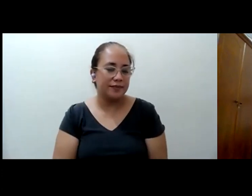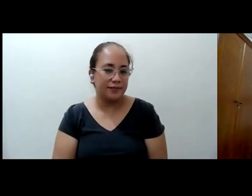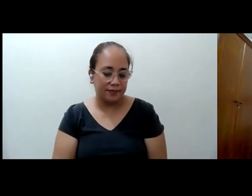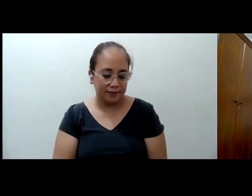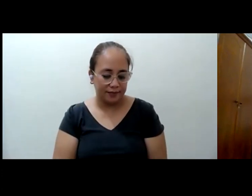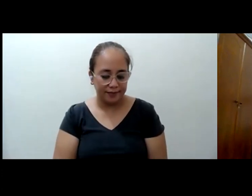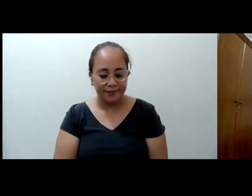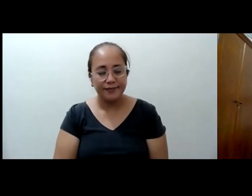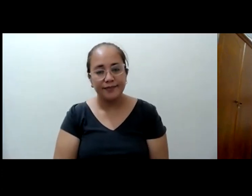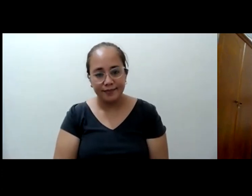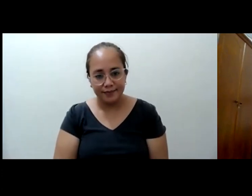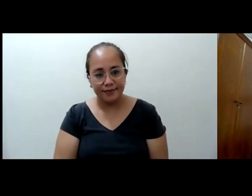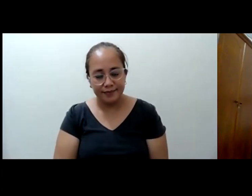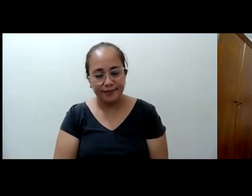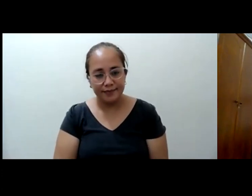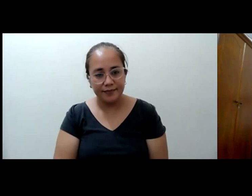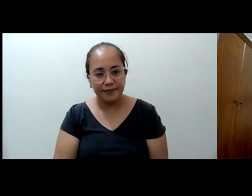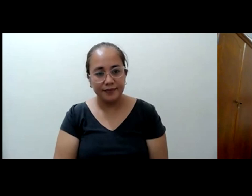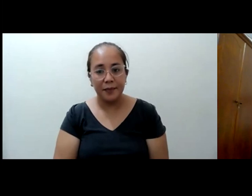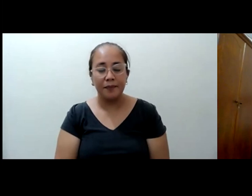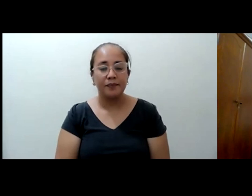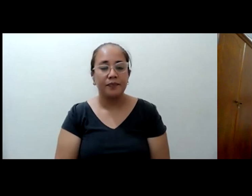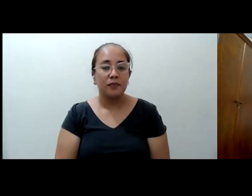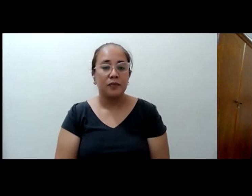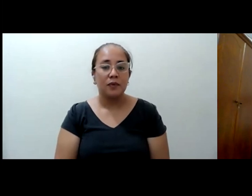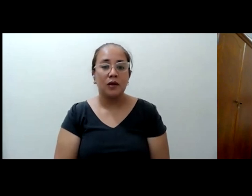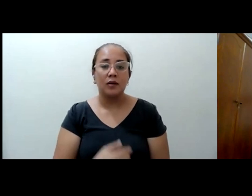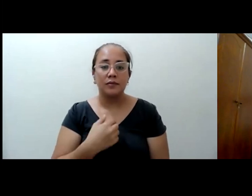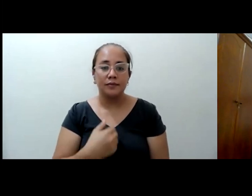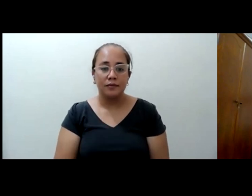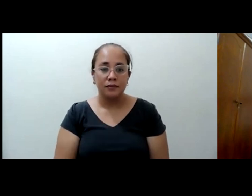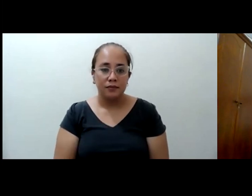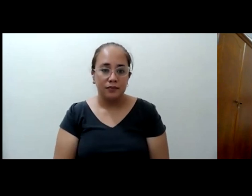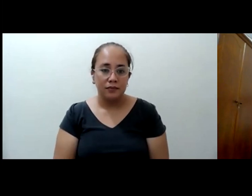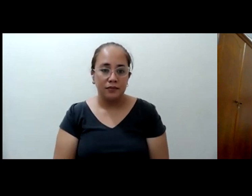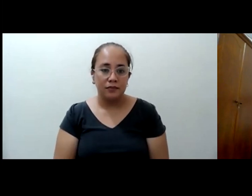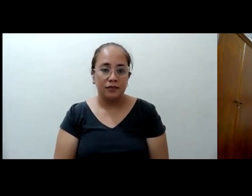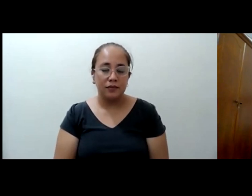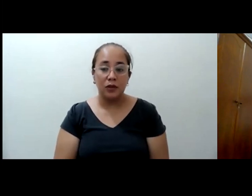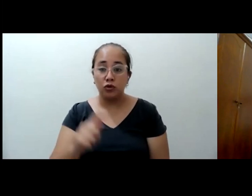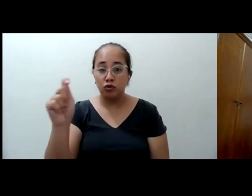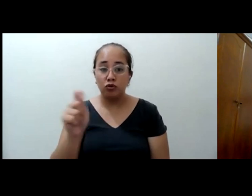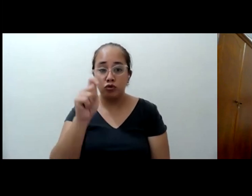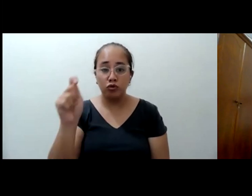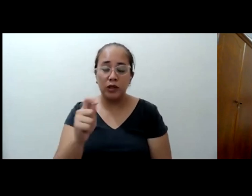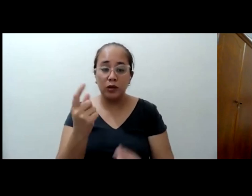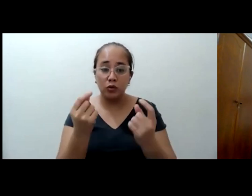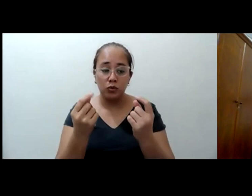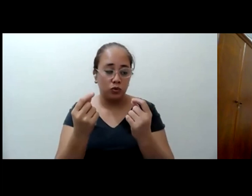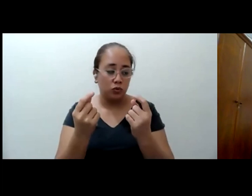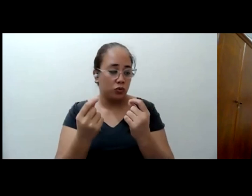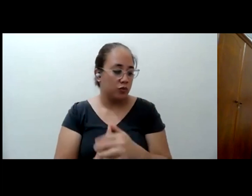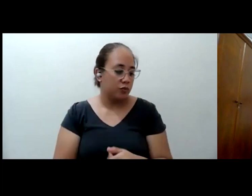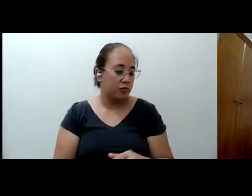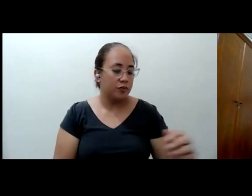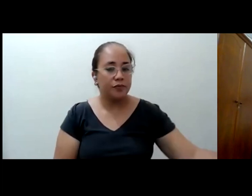So what I'd like you to work on on Tuesday, let's see.